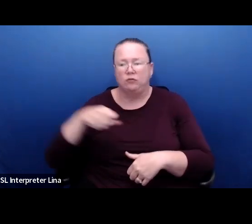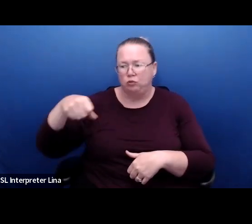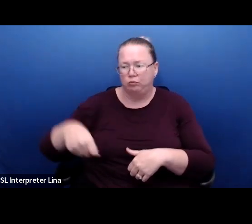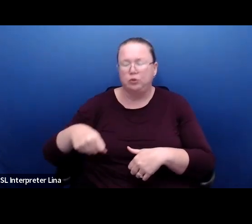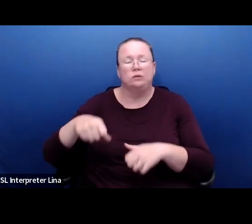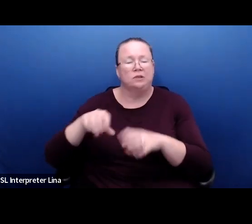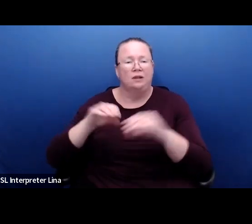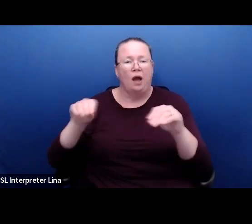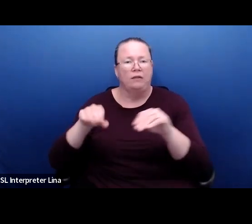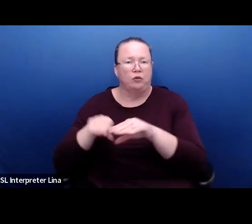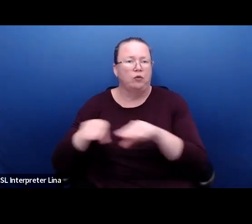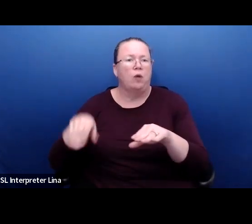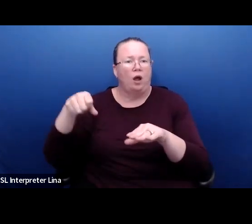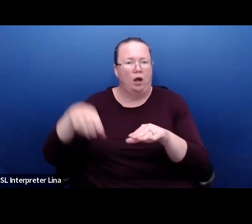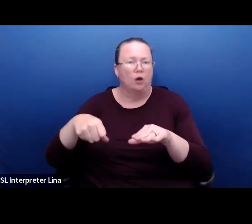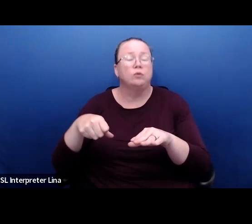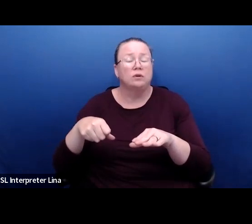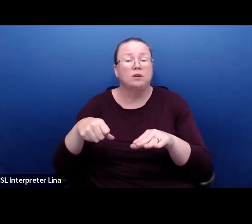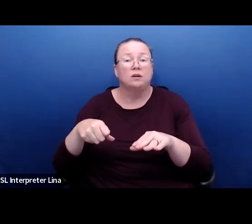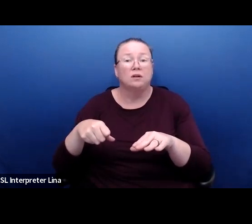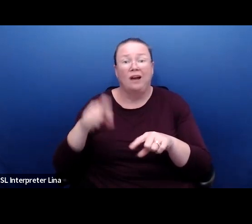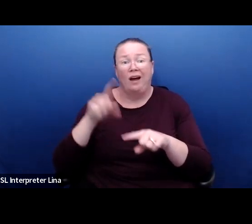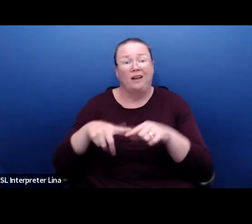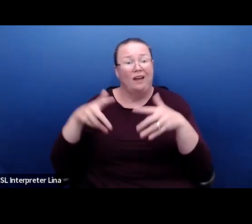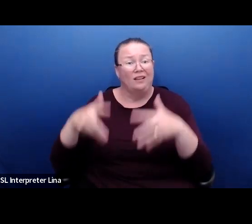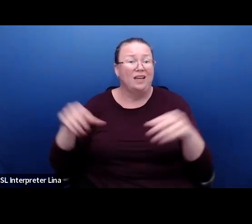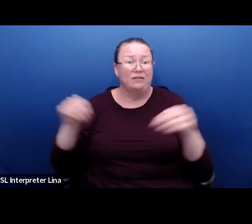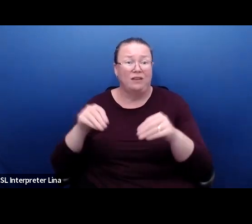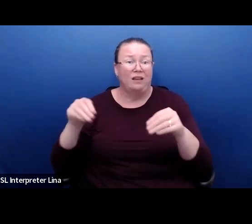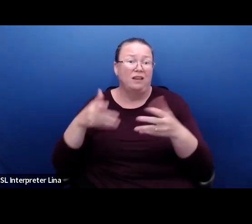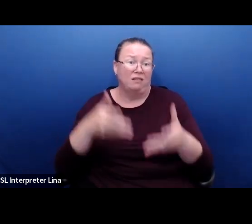down. And I can't leave anything behind that way.